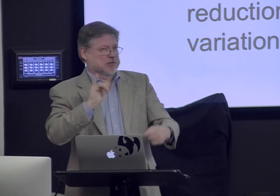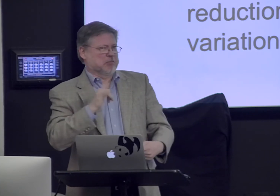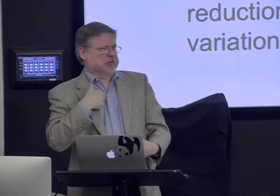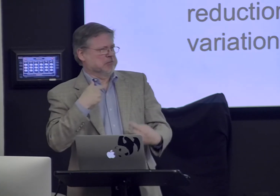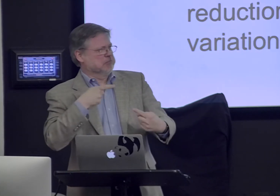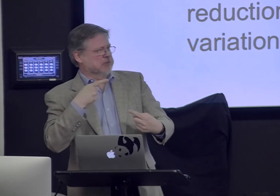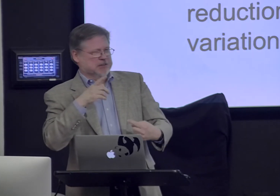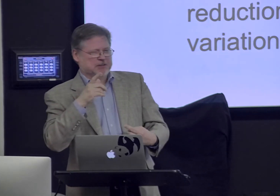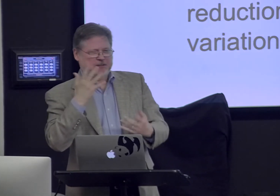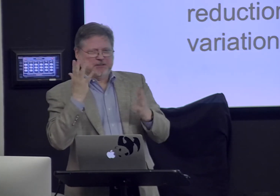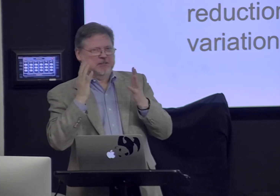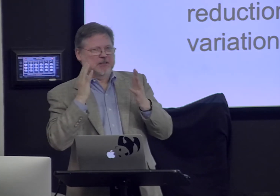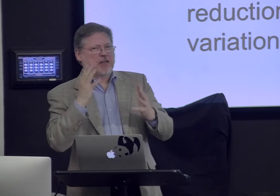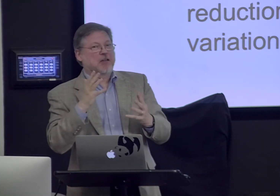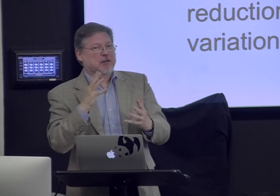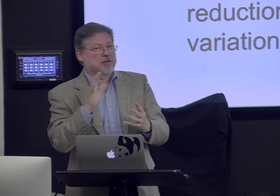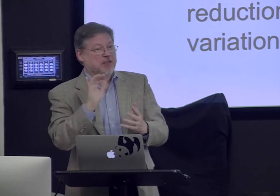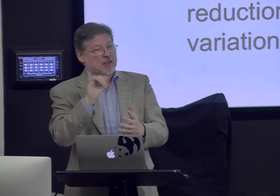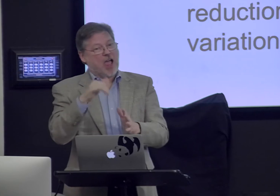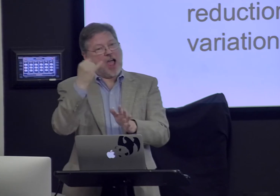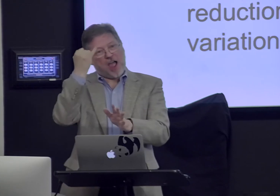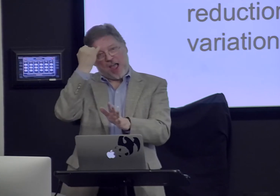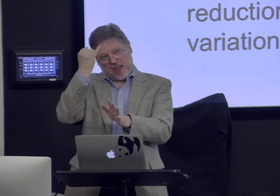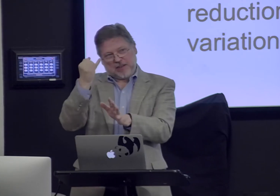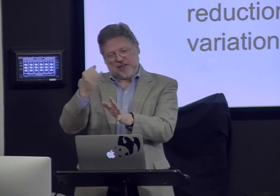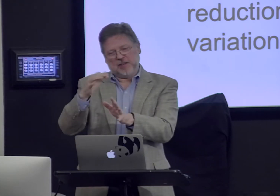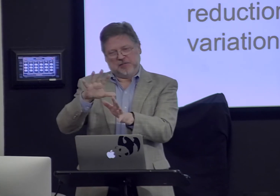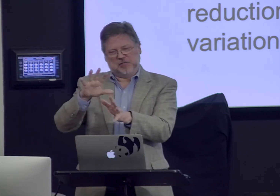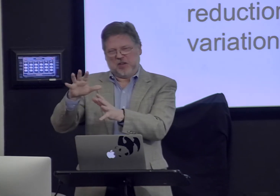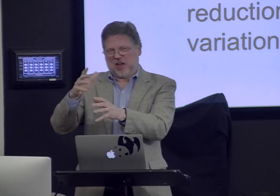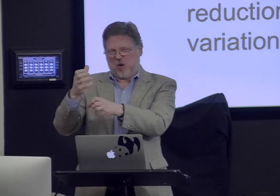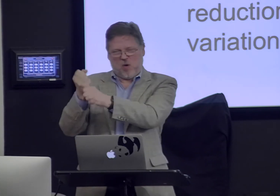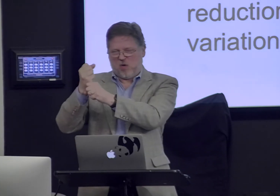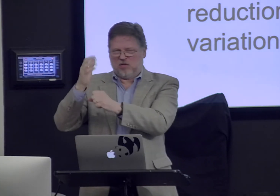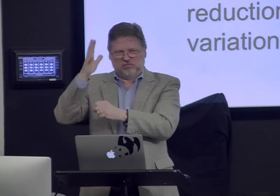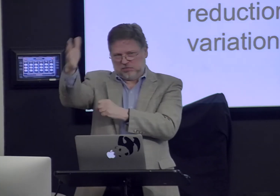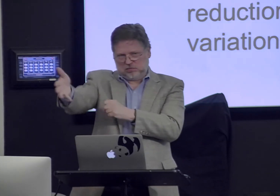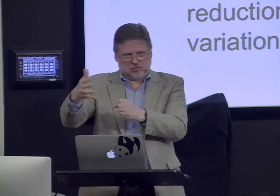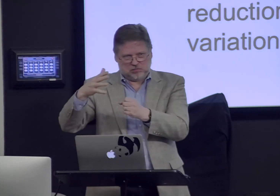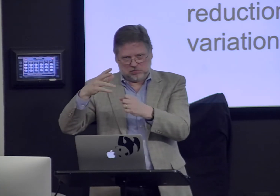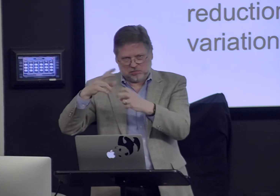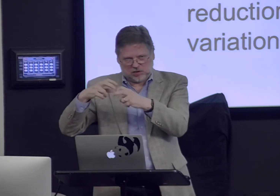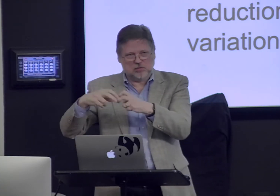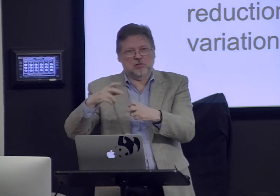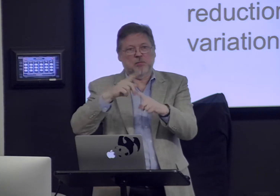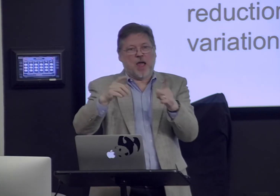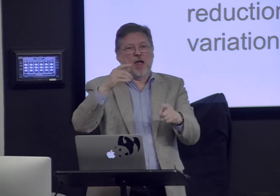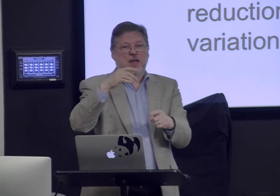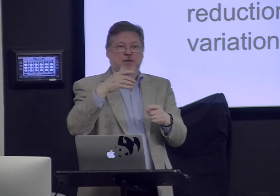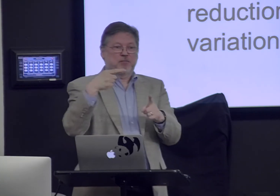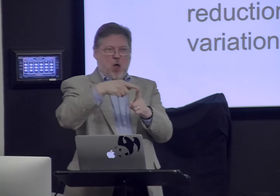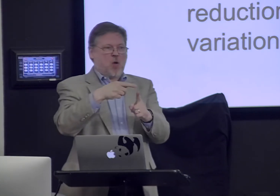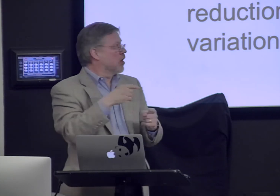So it's something that certainly exists in a signer's mind as something that they can understand because